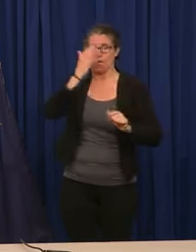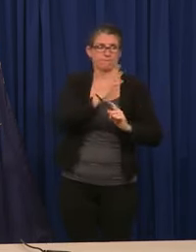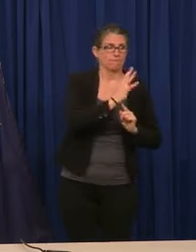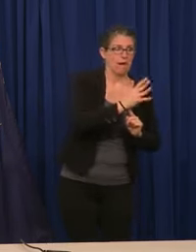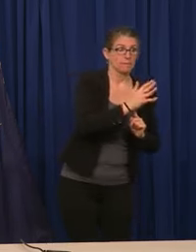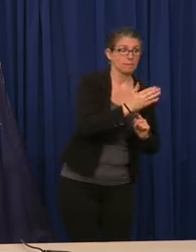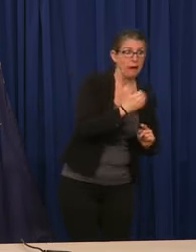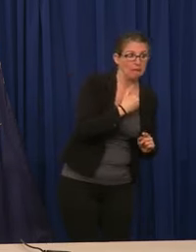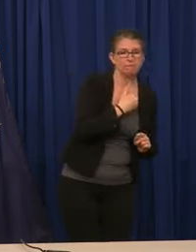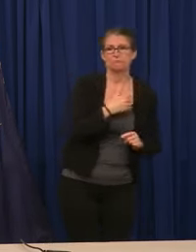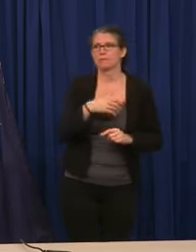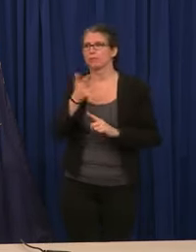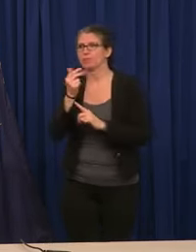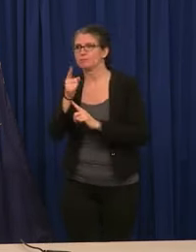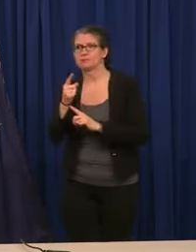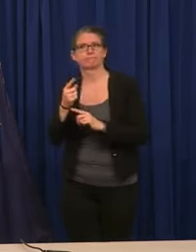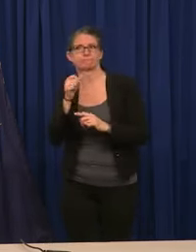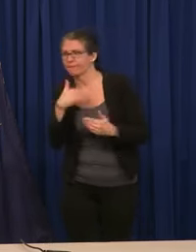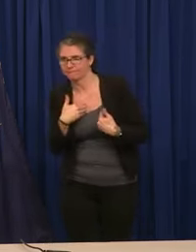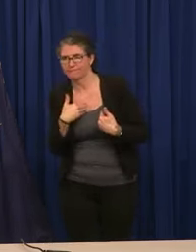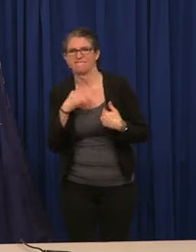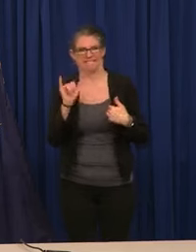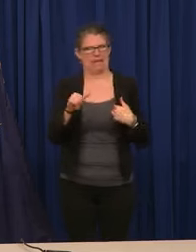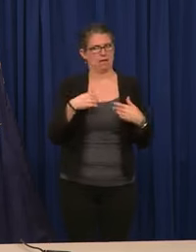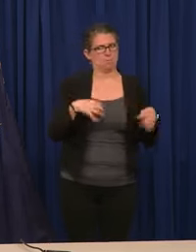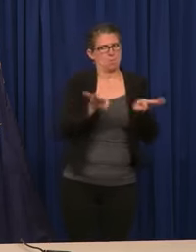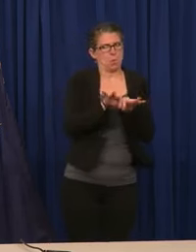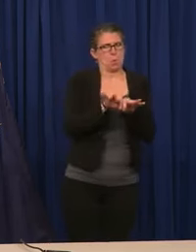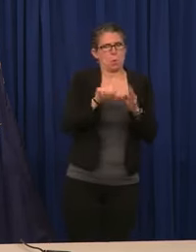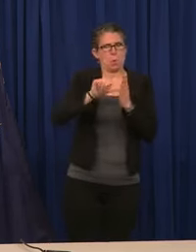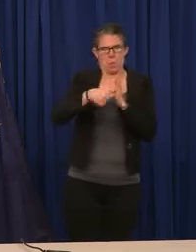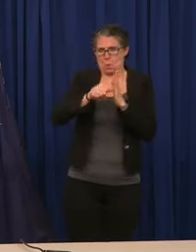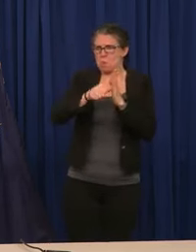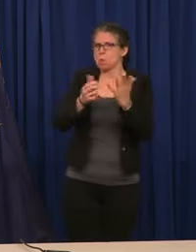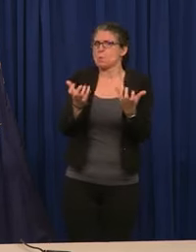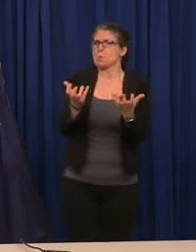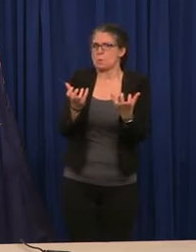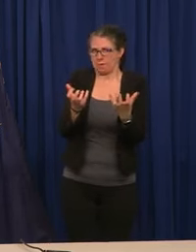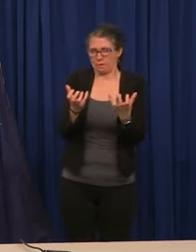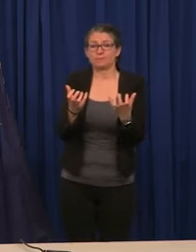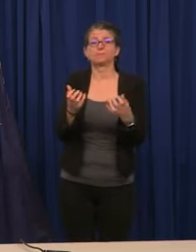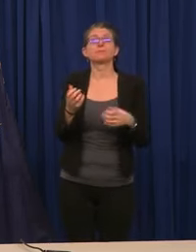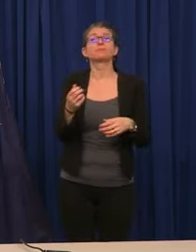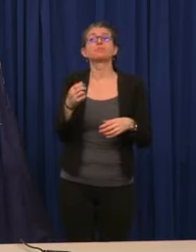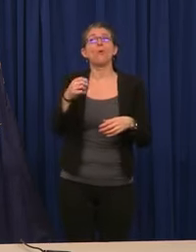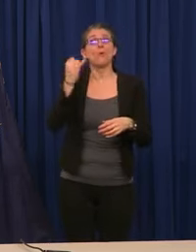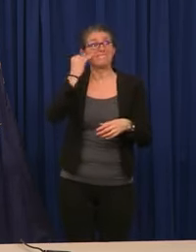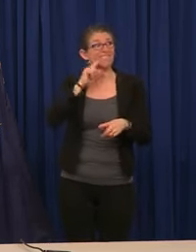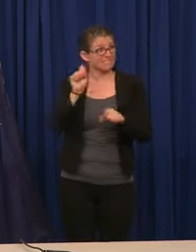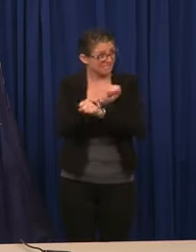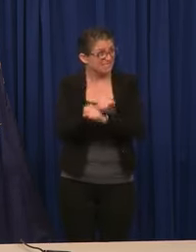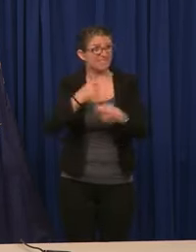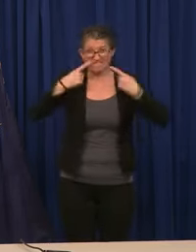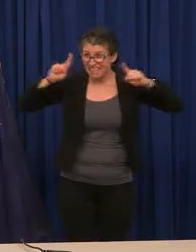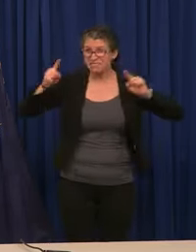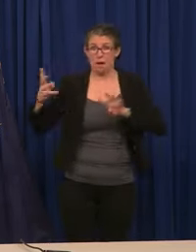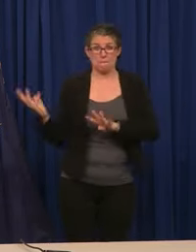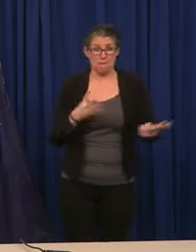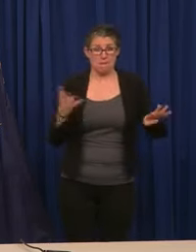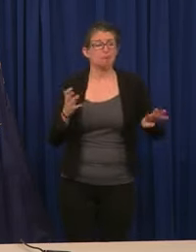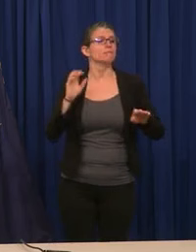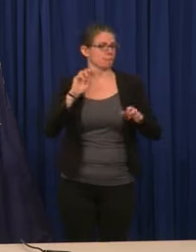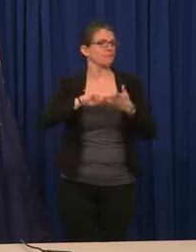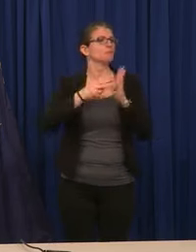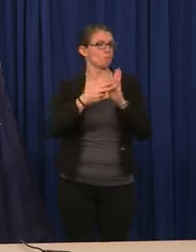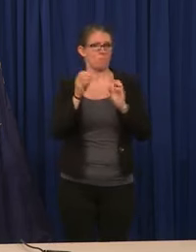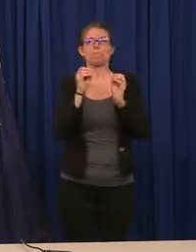it's something that we hope to expand. This expansion then reserves additional tests at commercial laboratories and